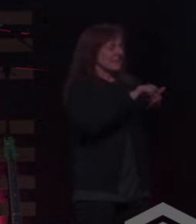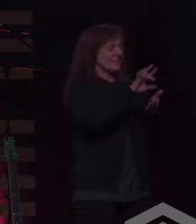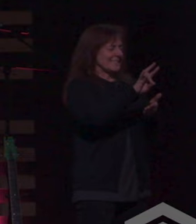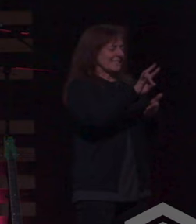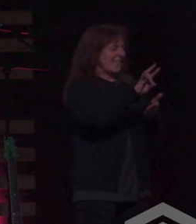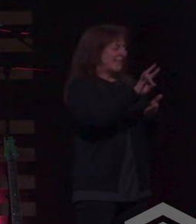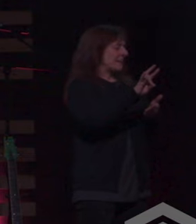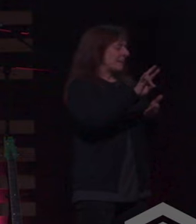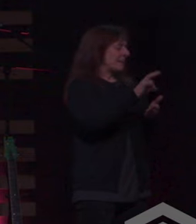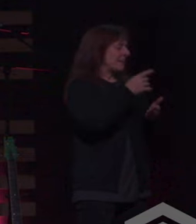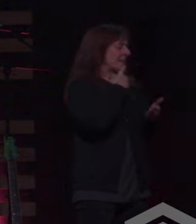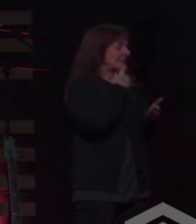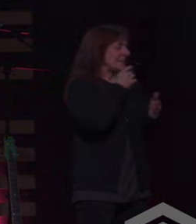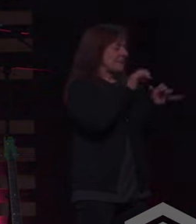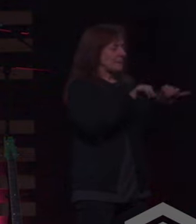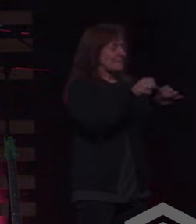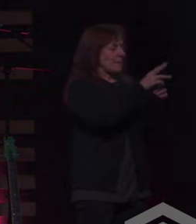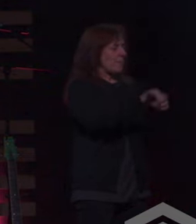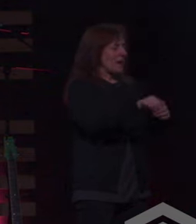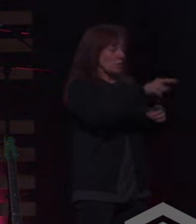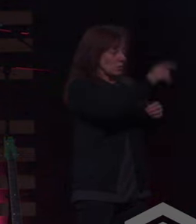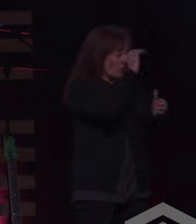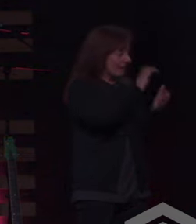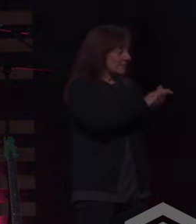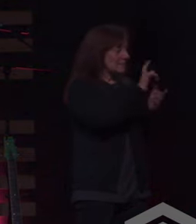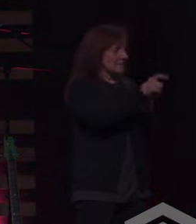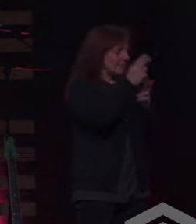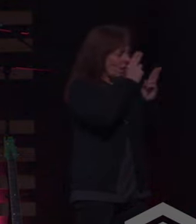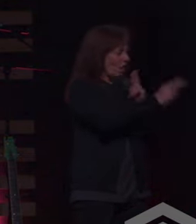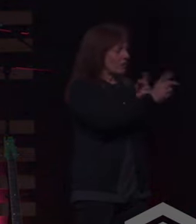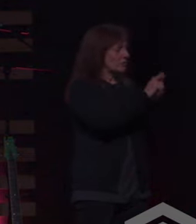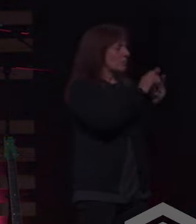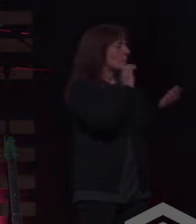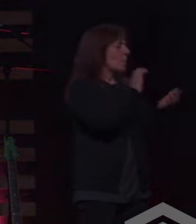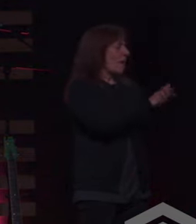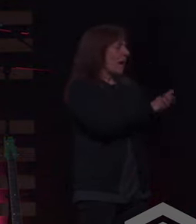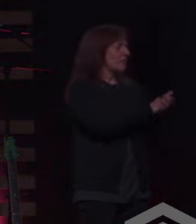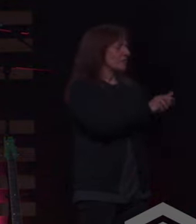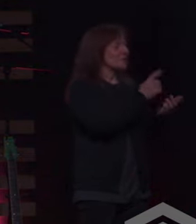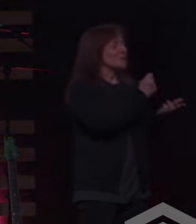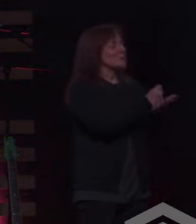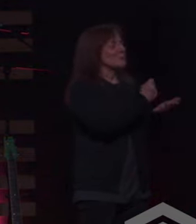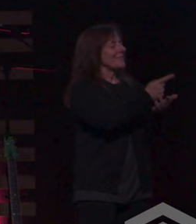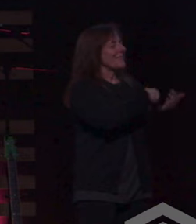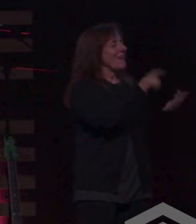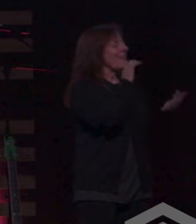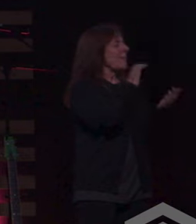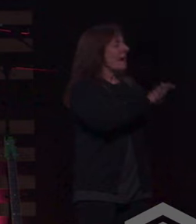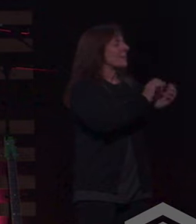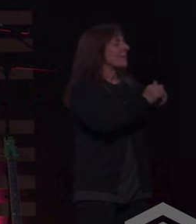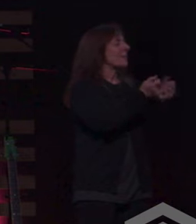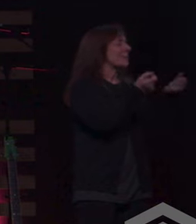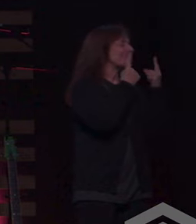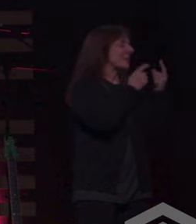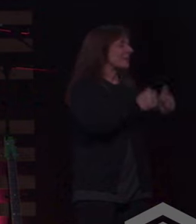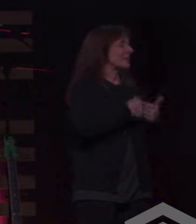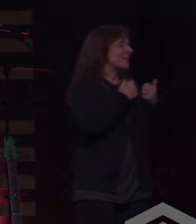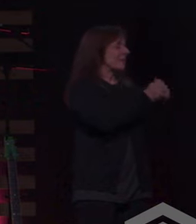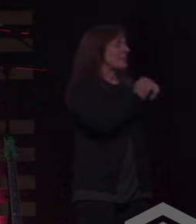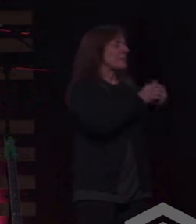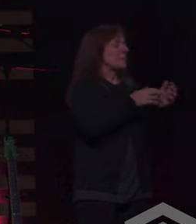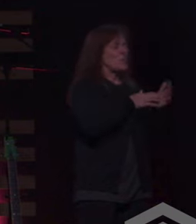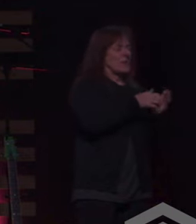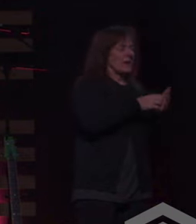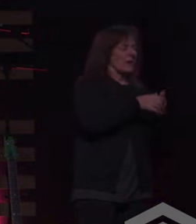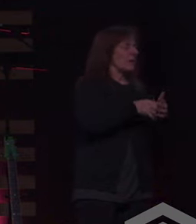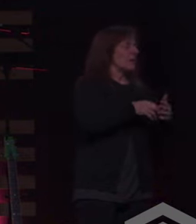7, it says, in the same way, you husbands must give honor to your wives. Treat your wife with understanding as you live together. She may be weaker than